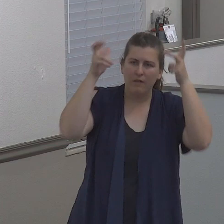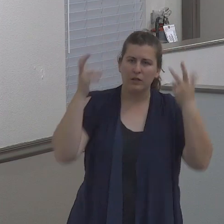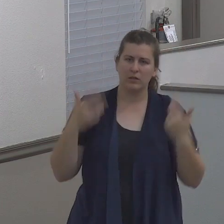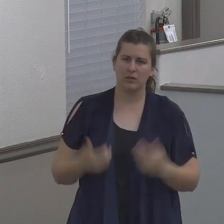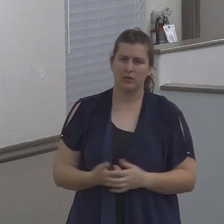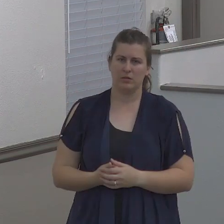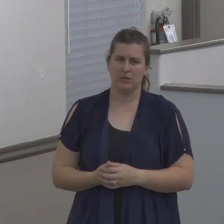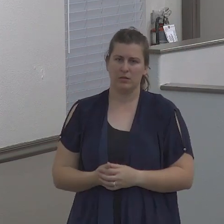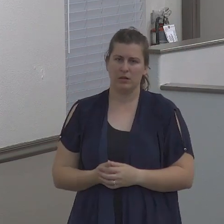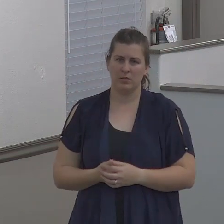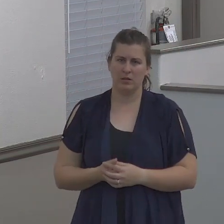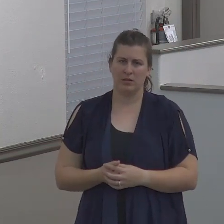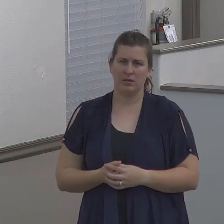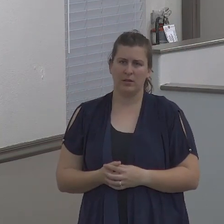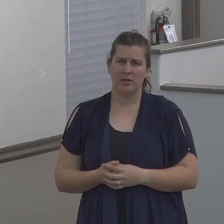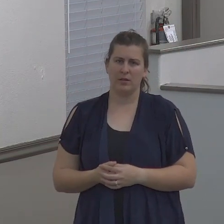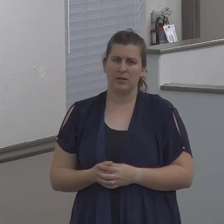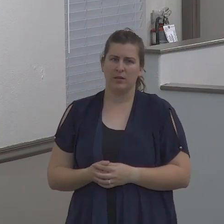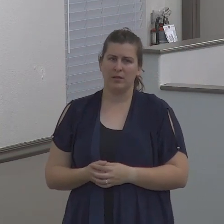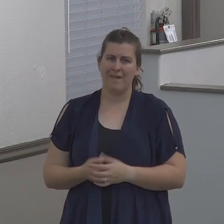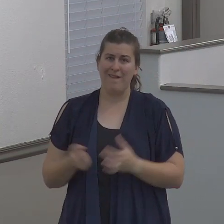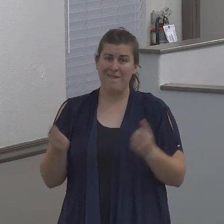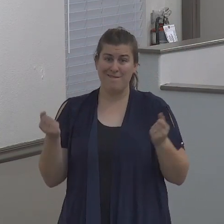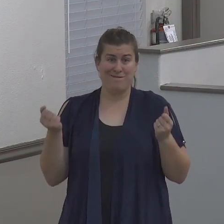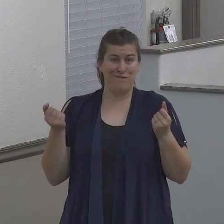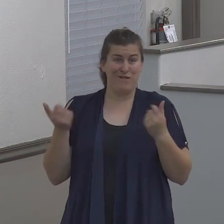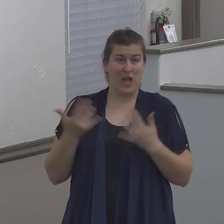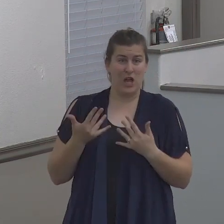That came from the lion.